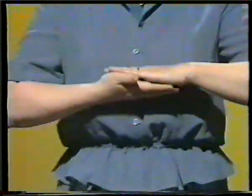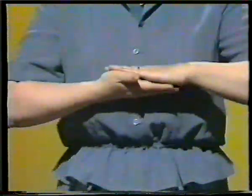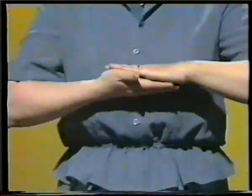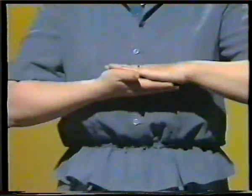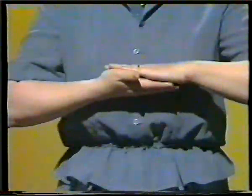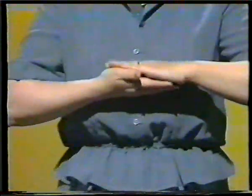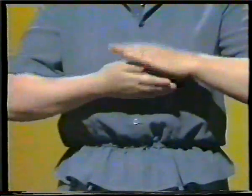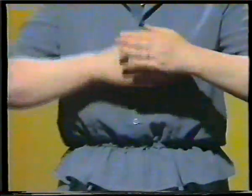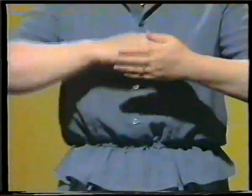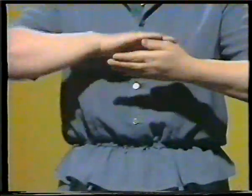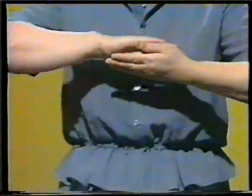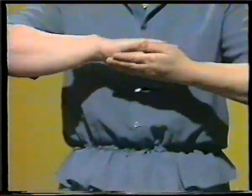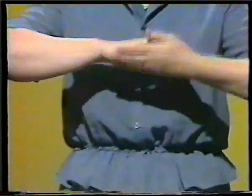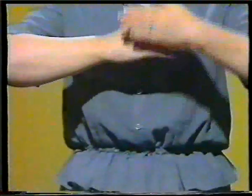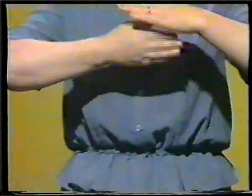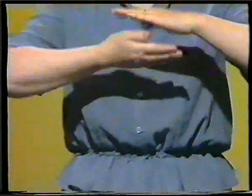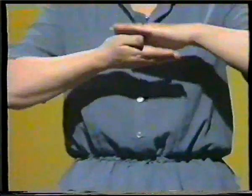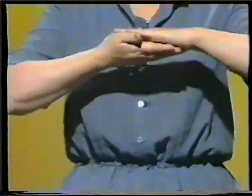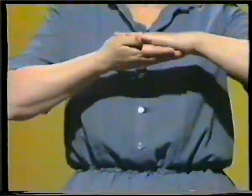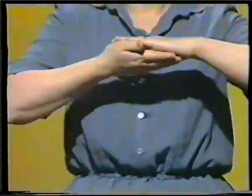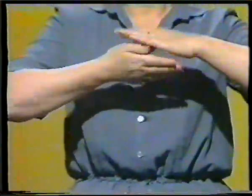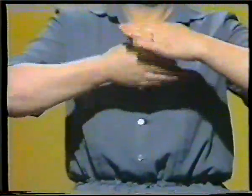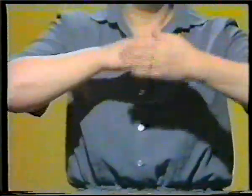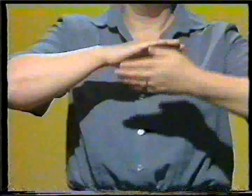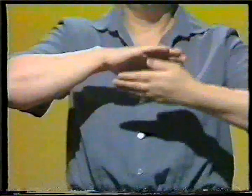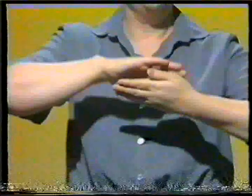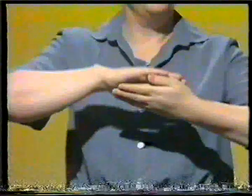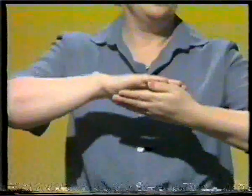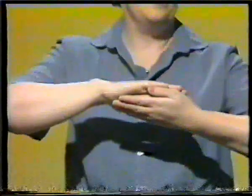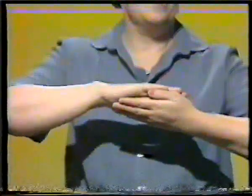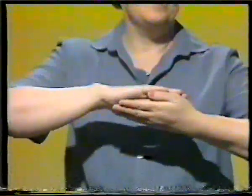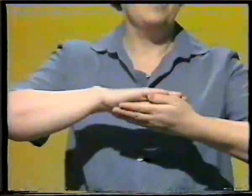Sandwich. Look at the pile of sandwiches and do it like that.